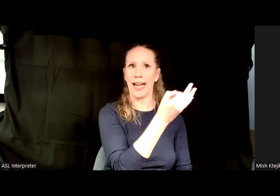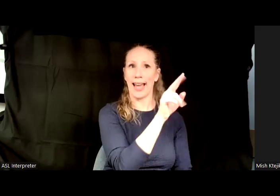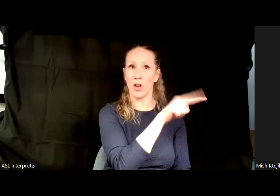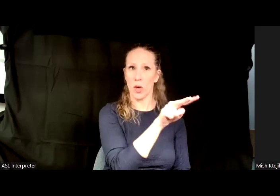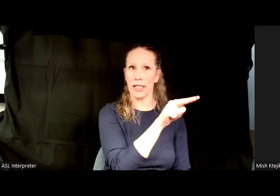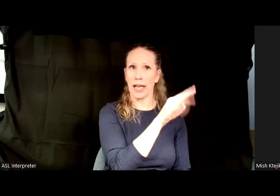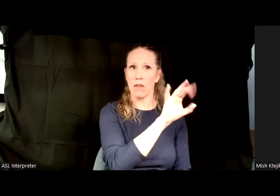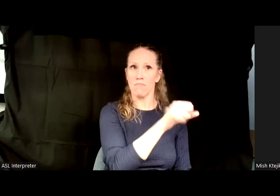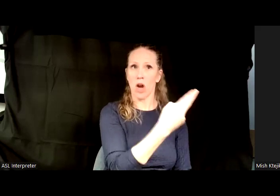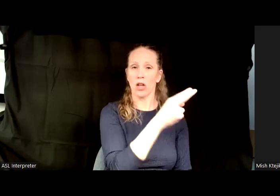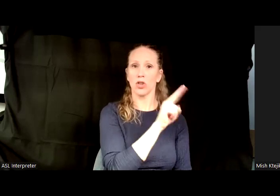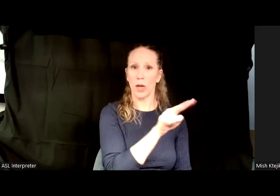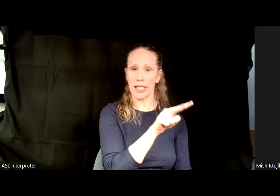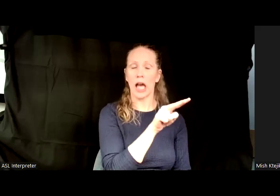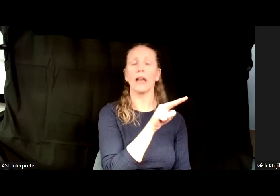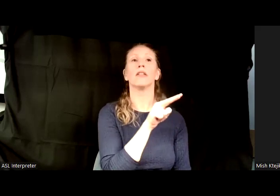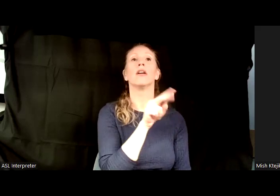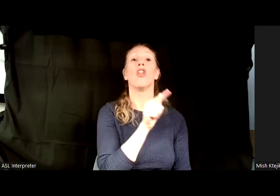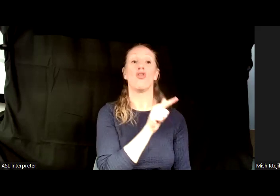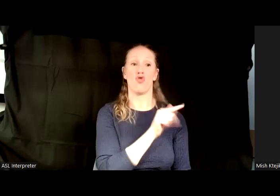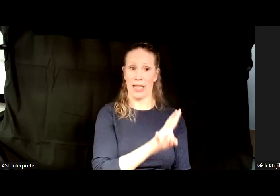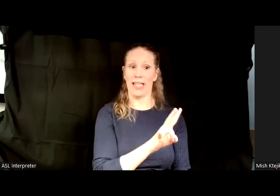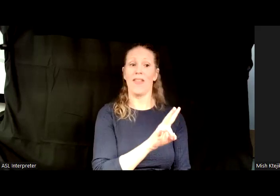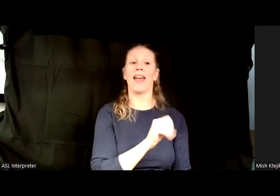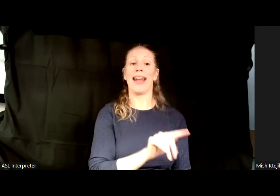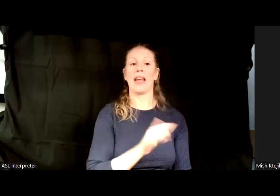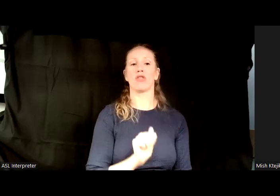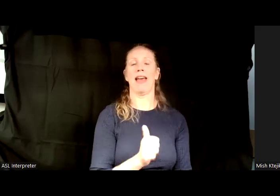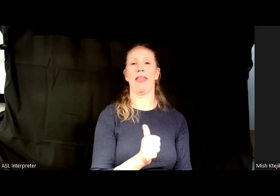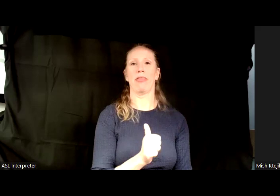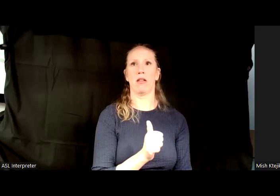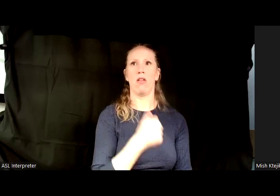22nd, March 27th, and April 10th.